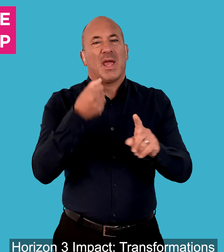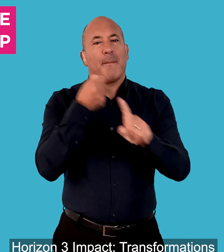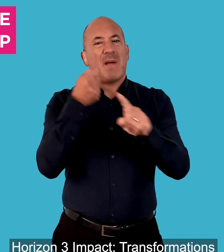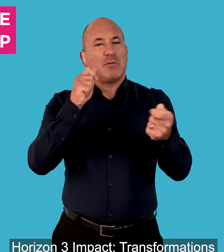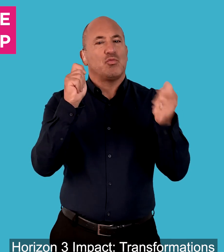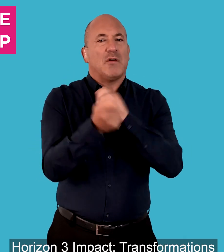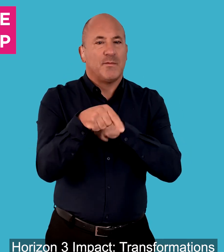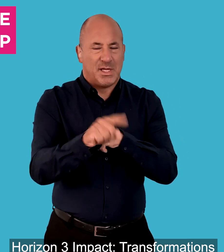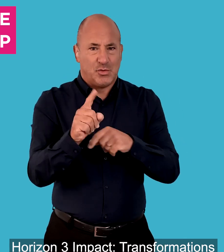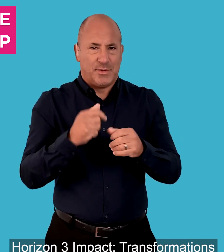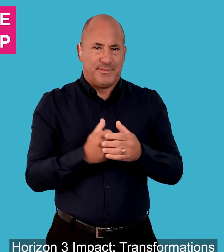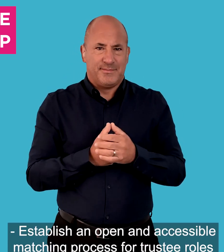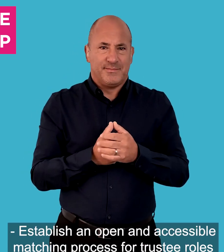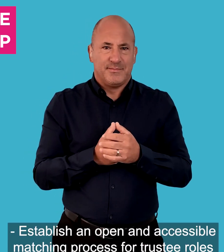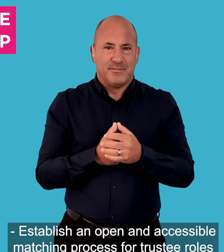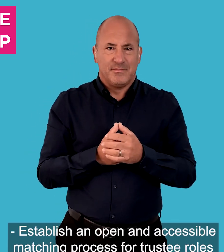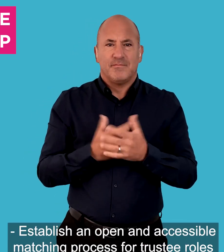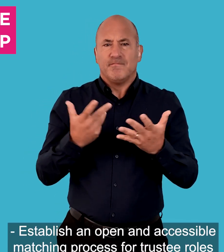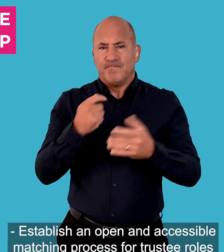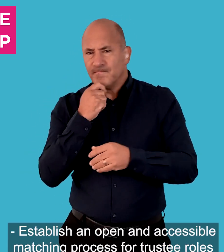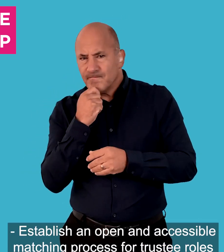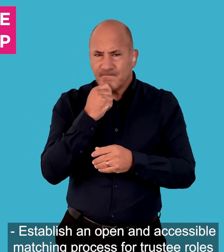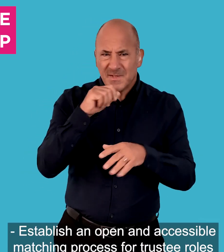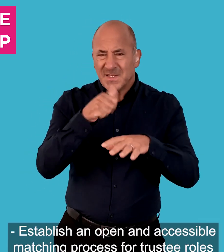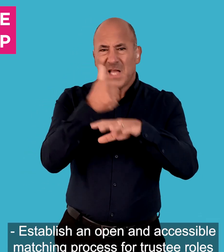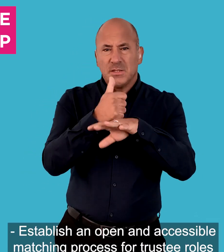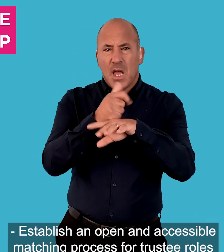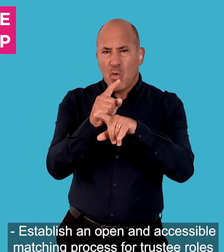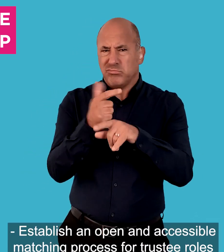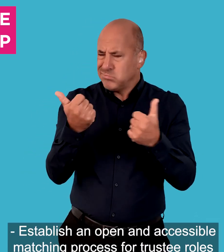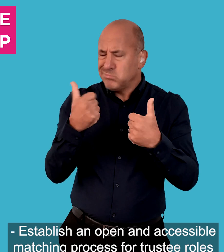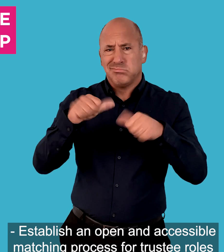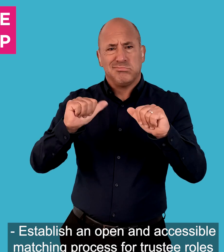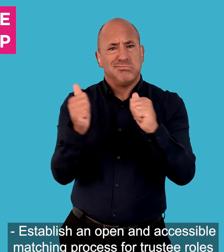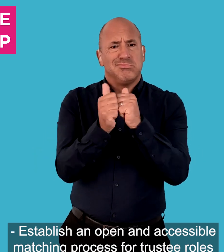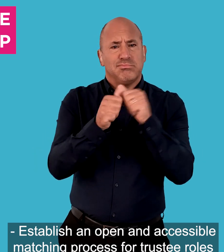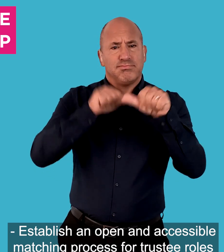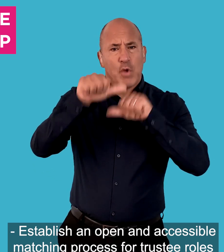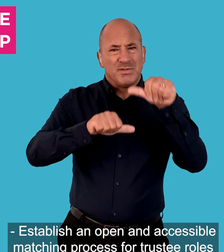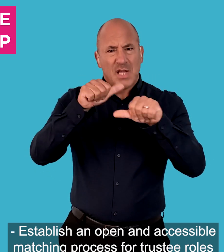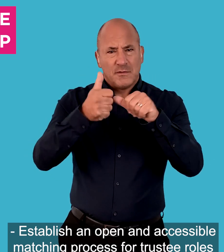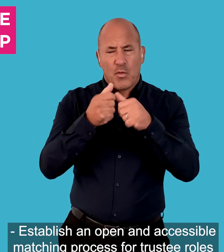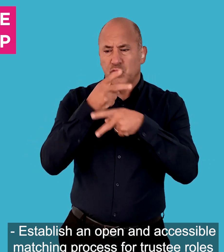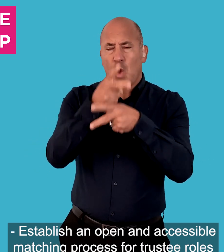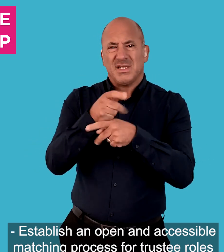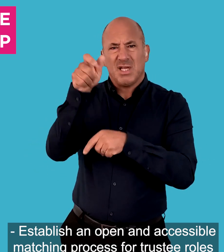Horizon 3 impact, transformations. Establish an open and accessible matching process for